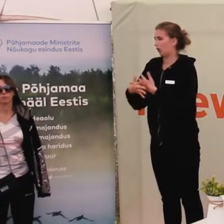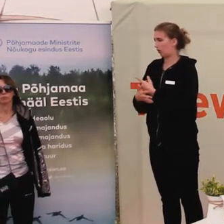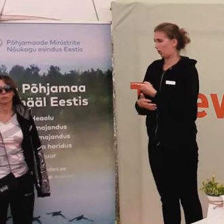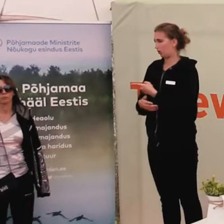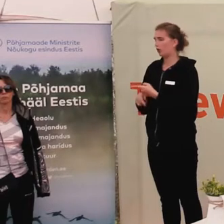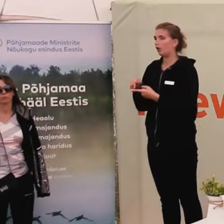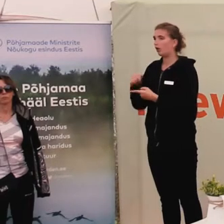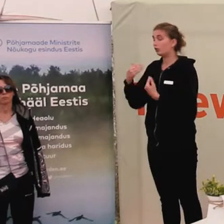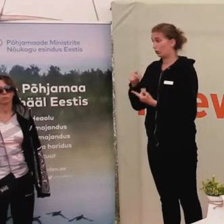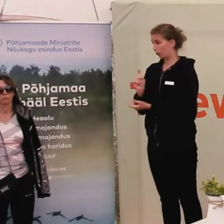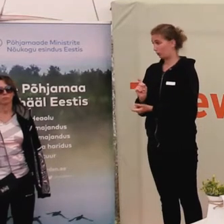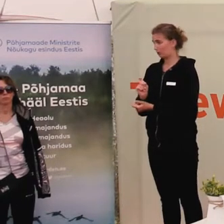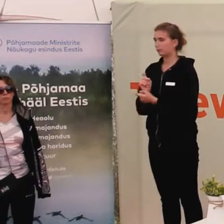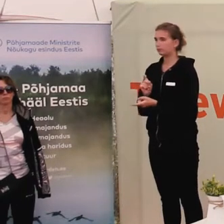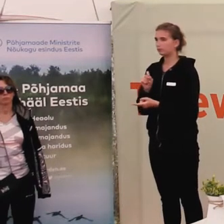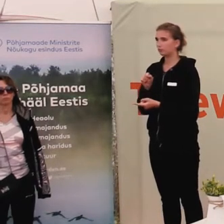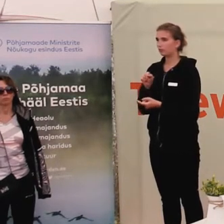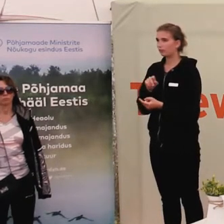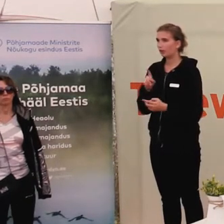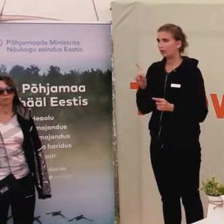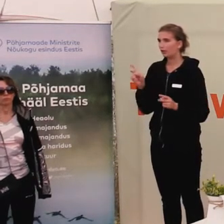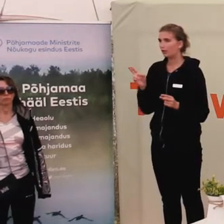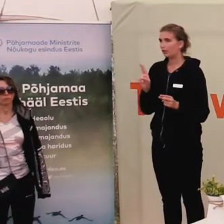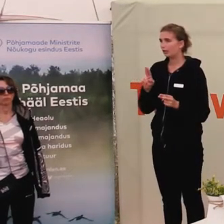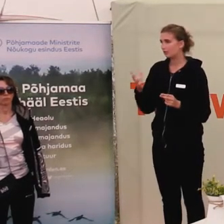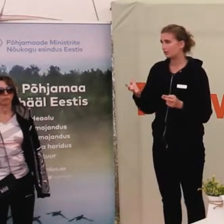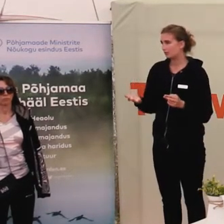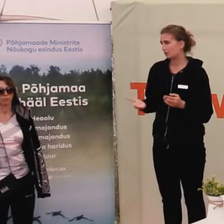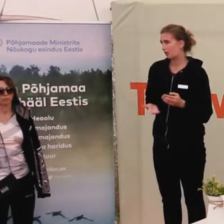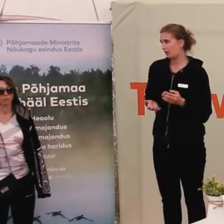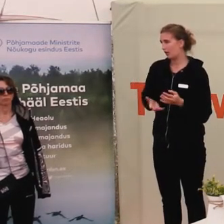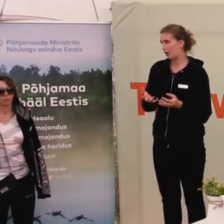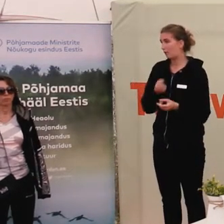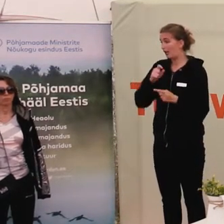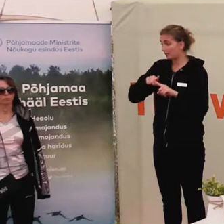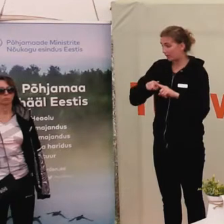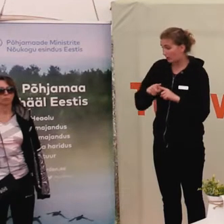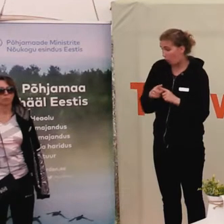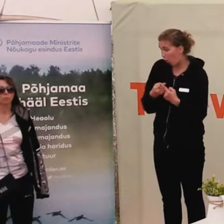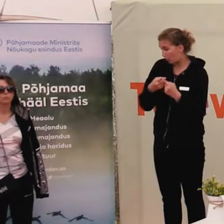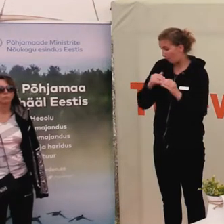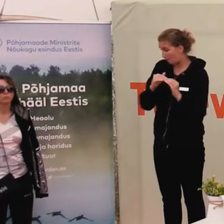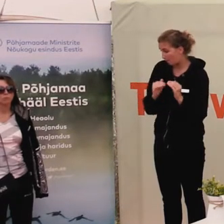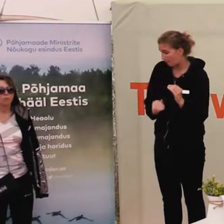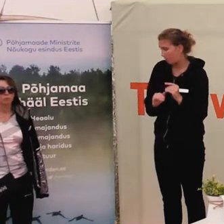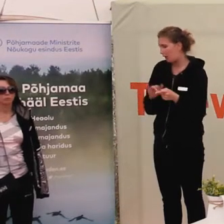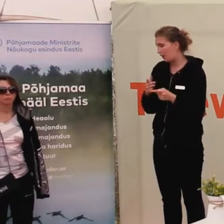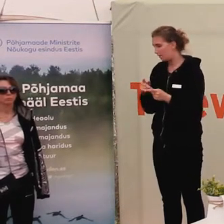was like, which survives, right? These low-tech solutions that are very robust, or these high-tech, super nanotech solutions